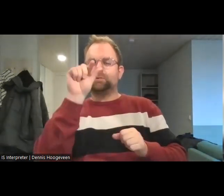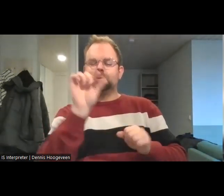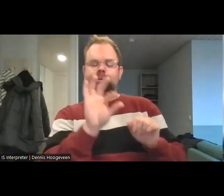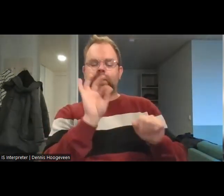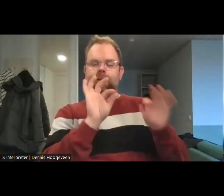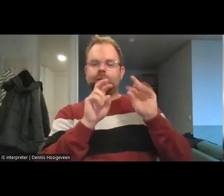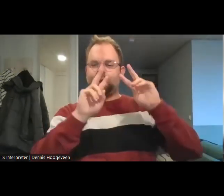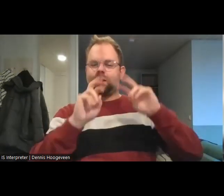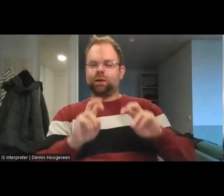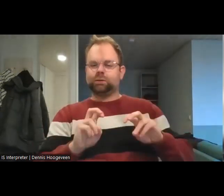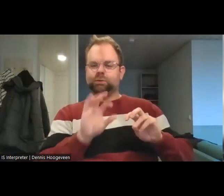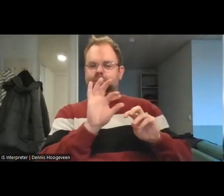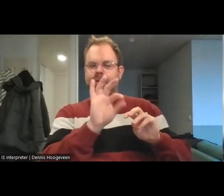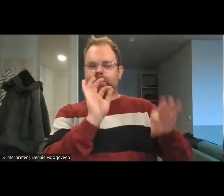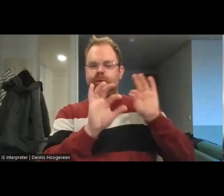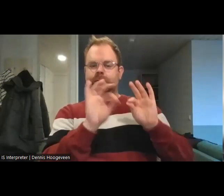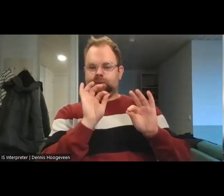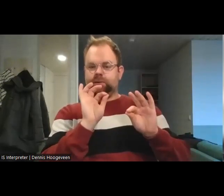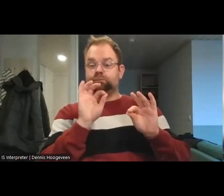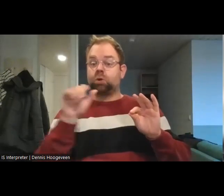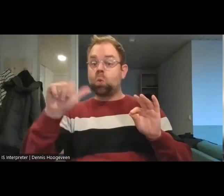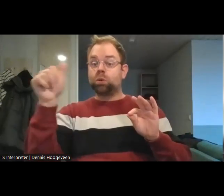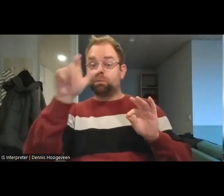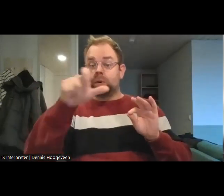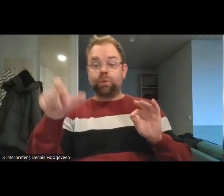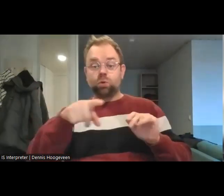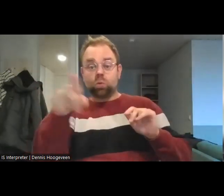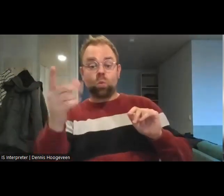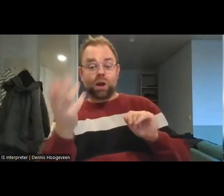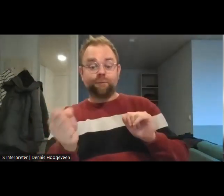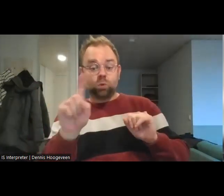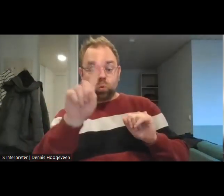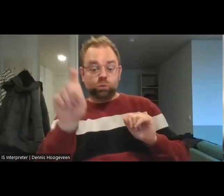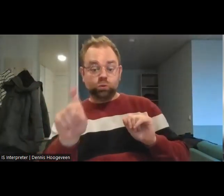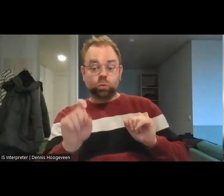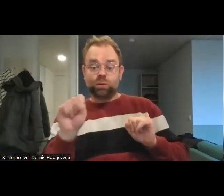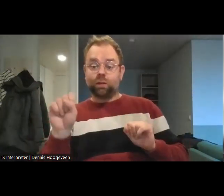big areas. One is equal access to services.